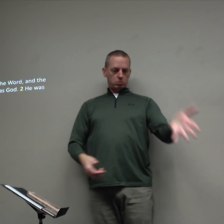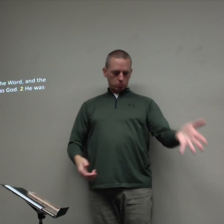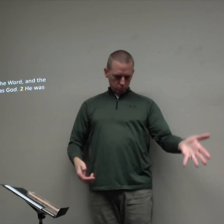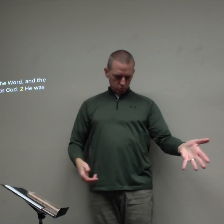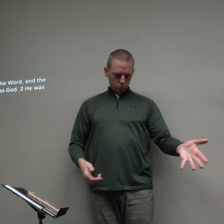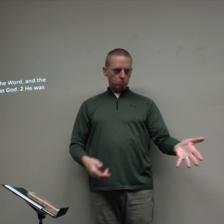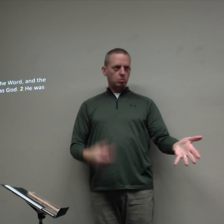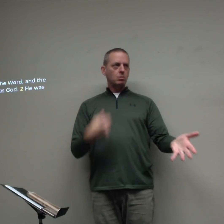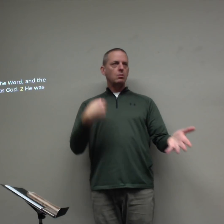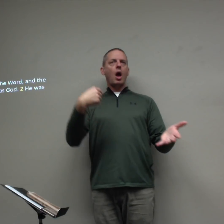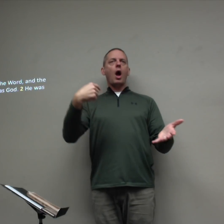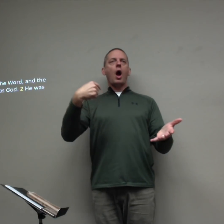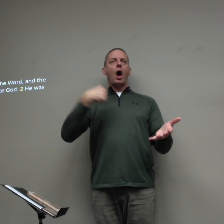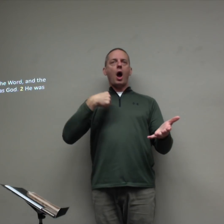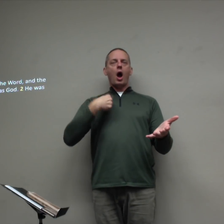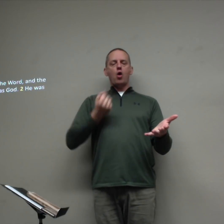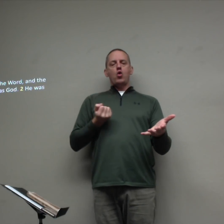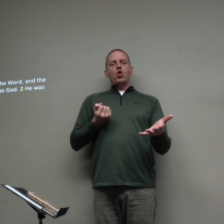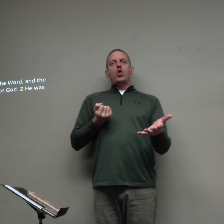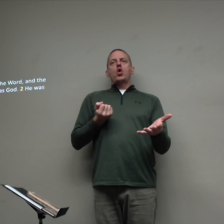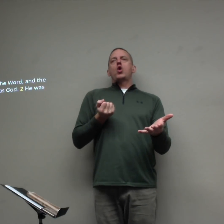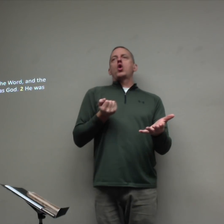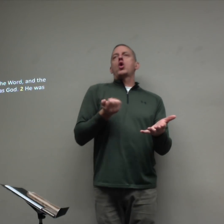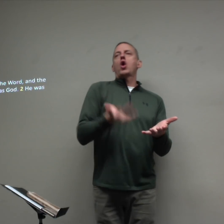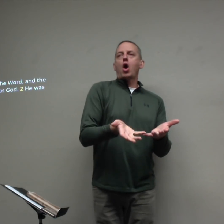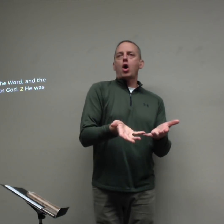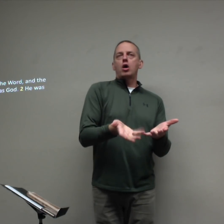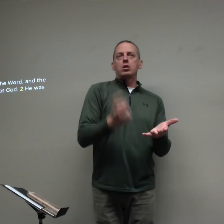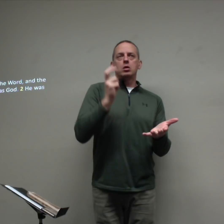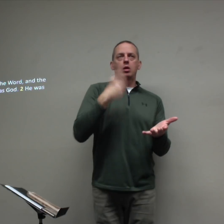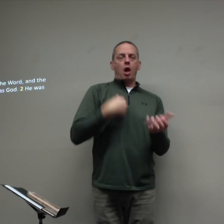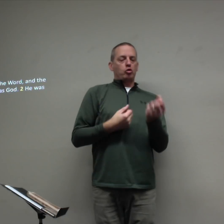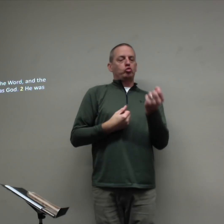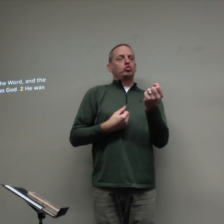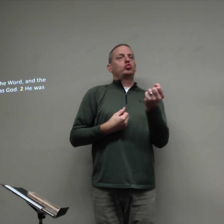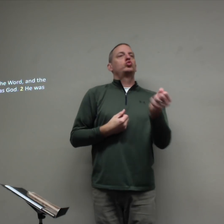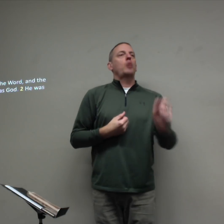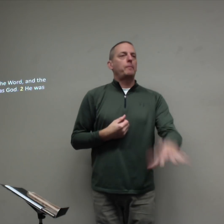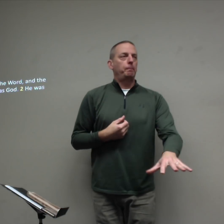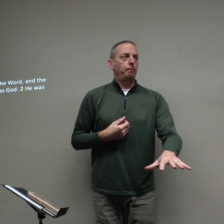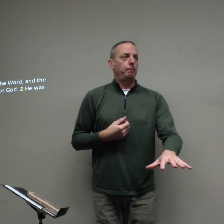Cause